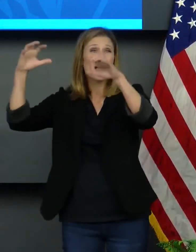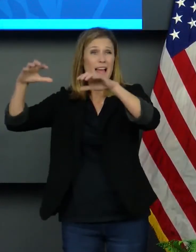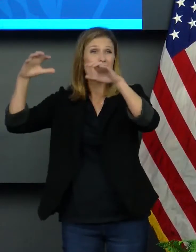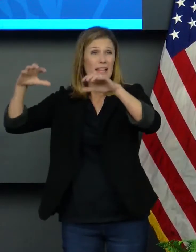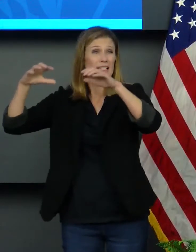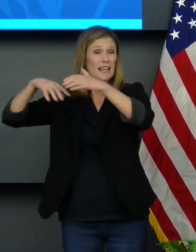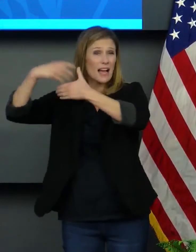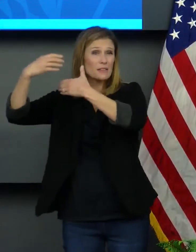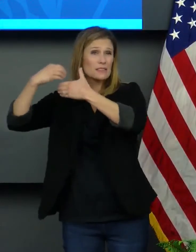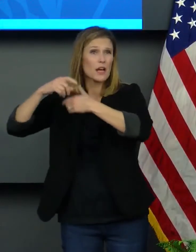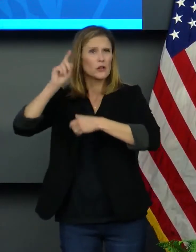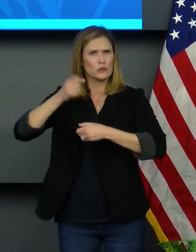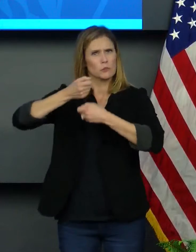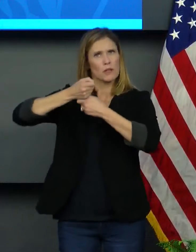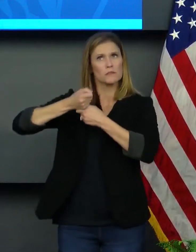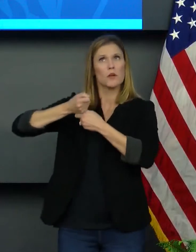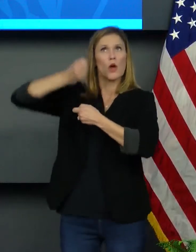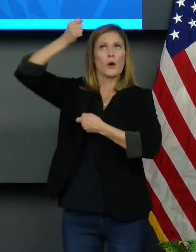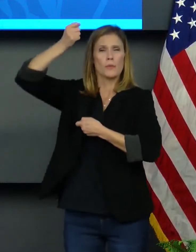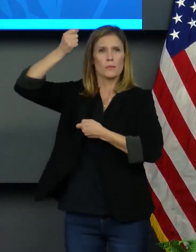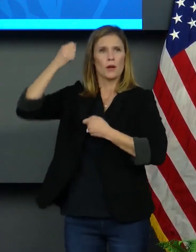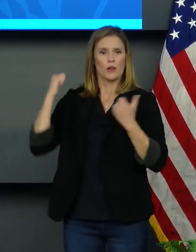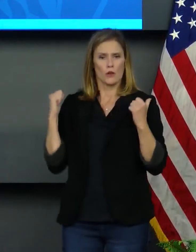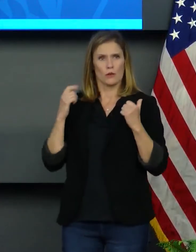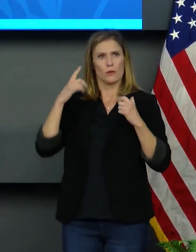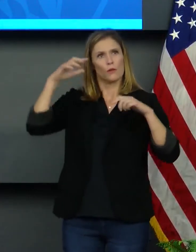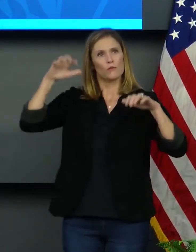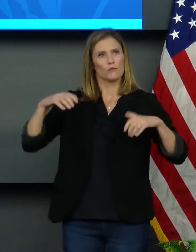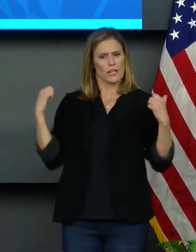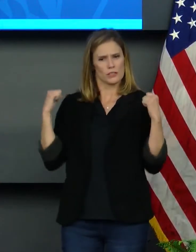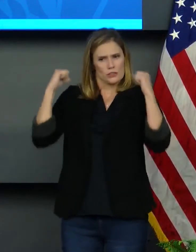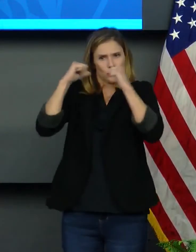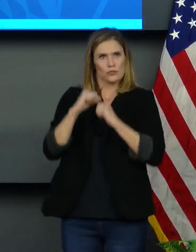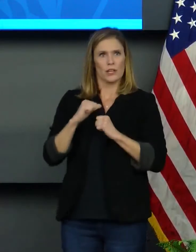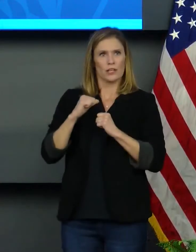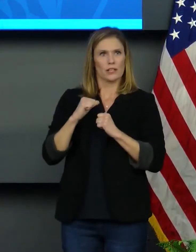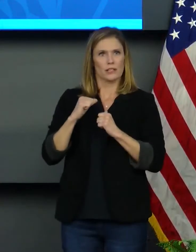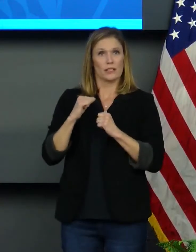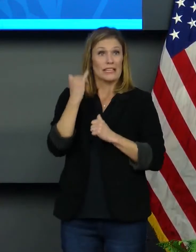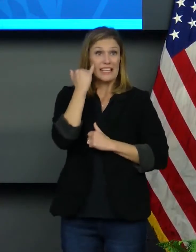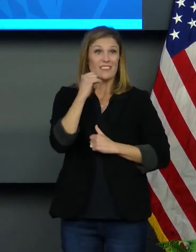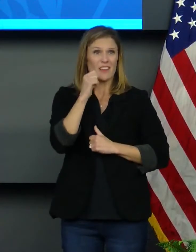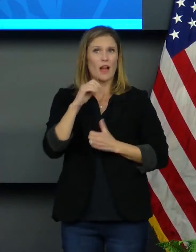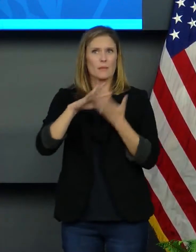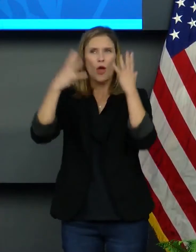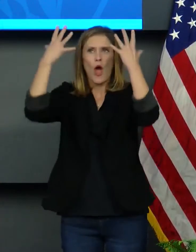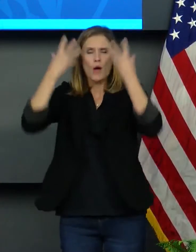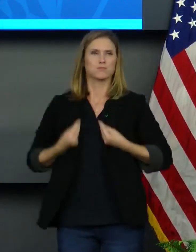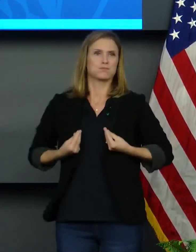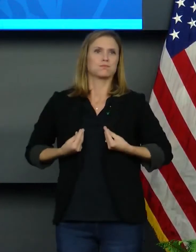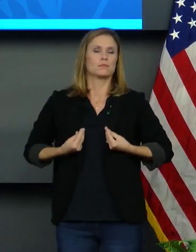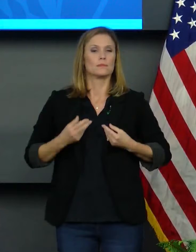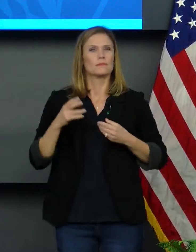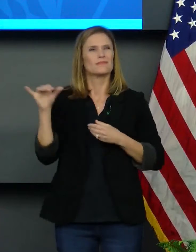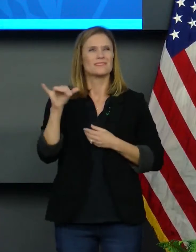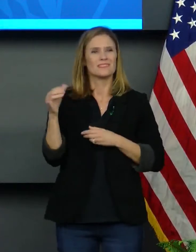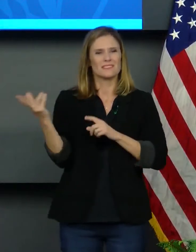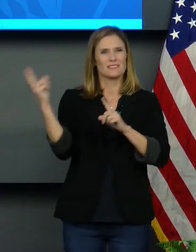put on an umbrella and a rain jacket, or else you're going to get wet. And so when we're in the middle of this type of